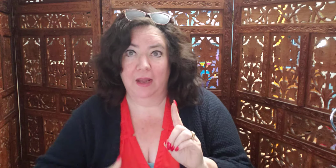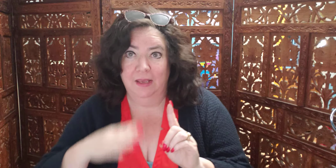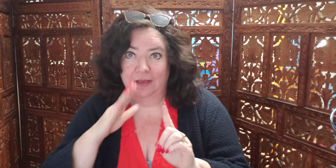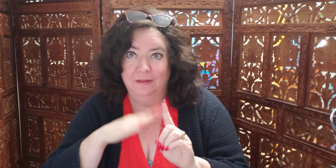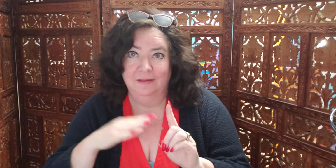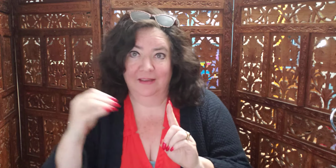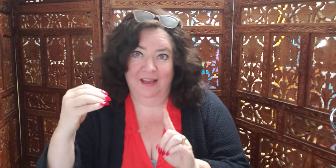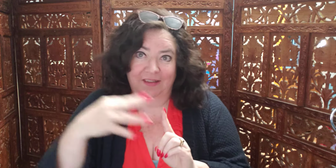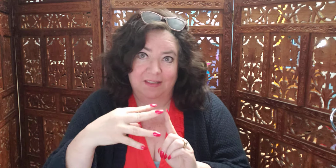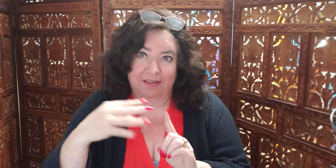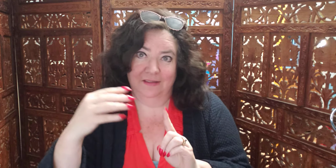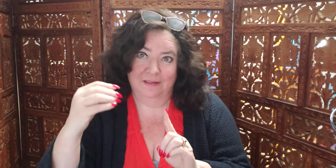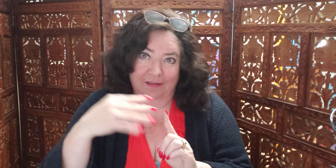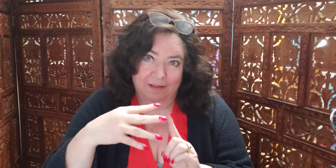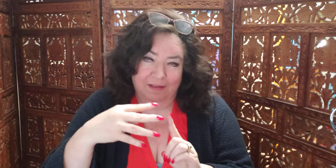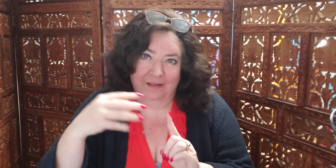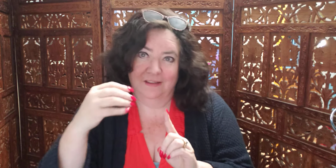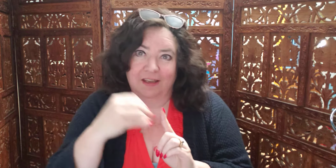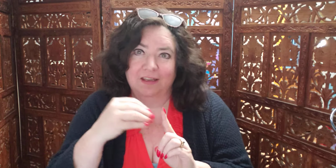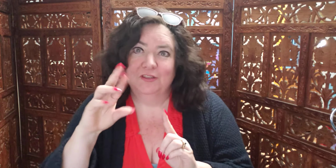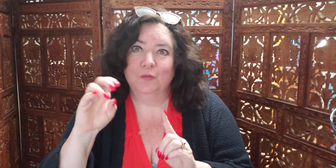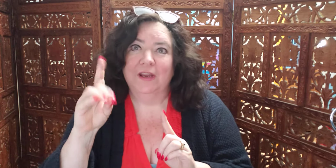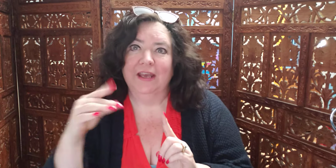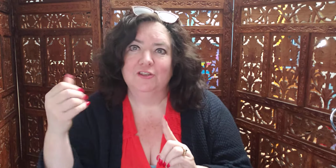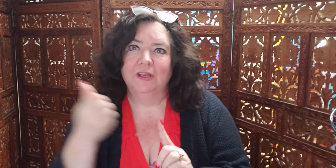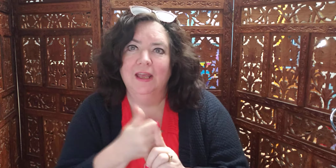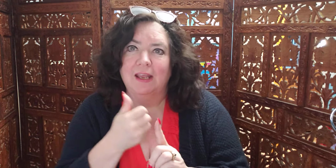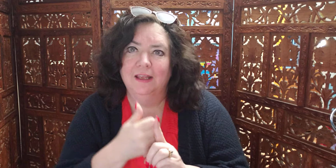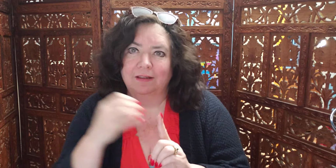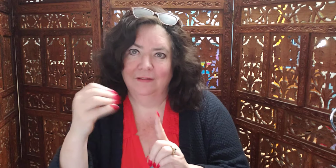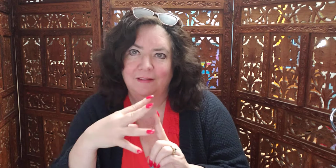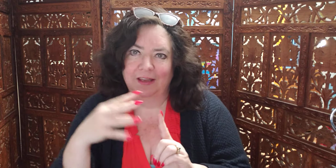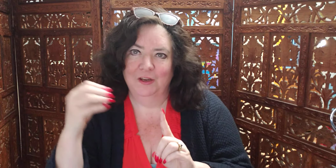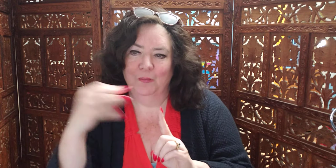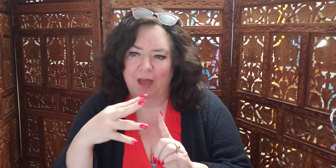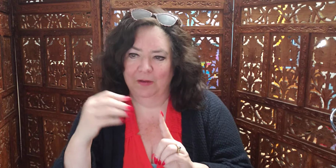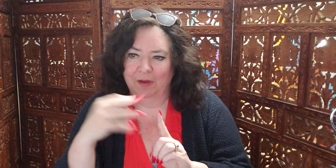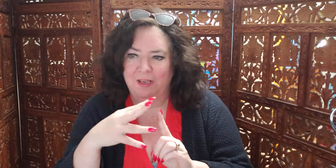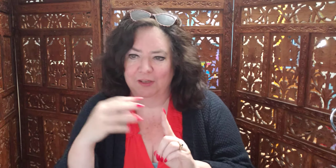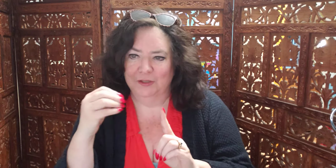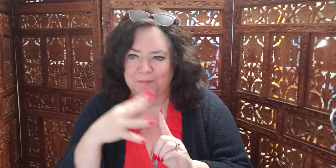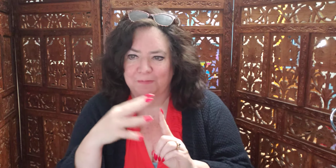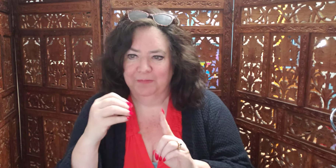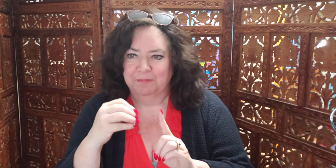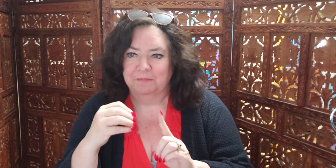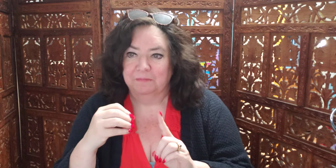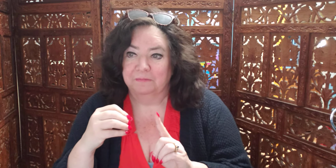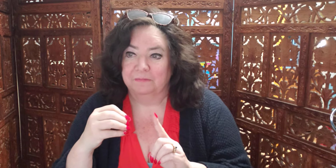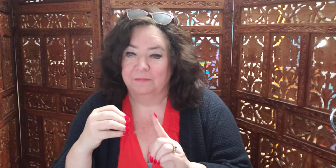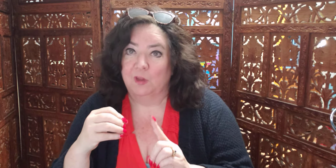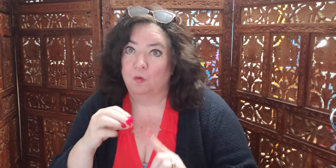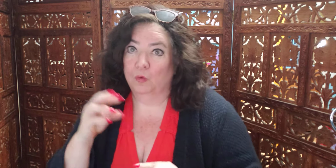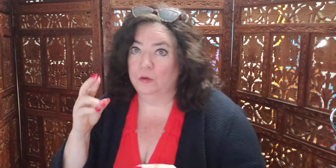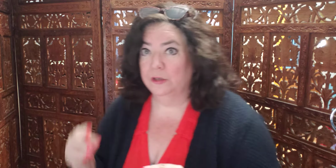body, and this is the radiation hitting her body, radiation. Roland